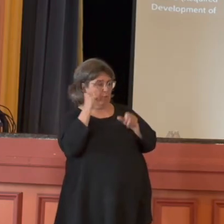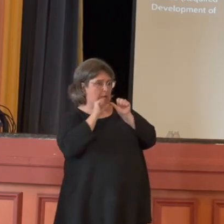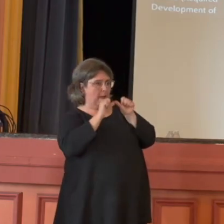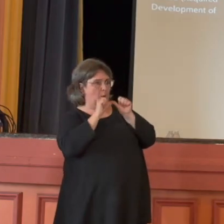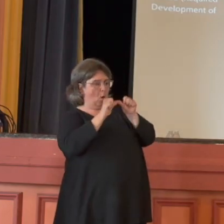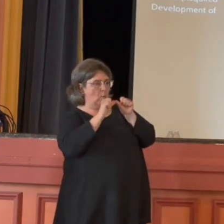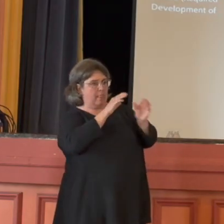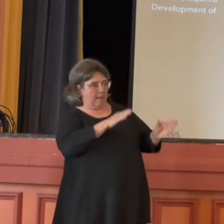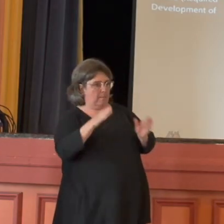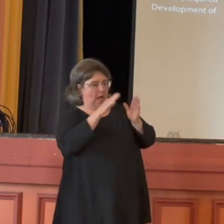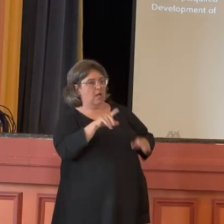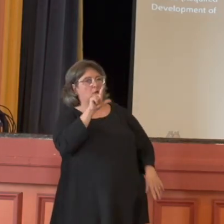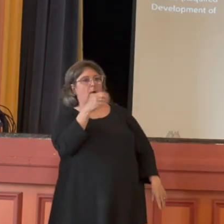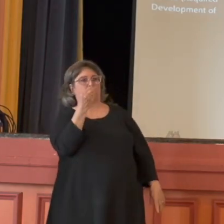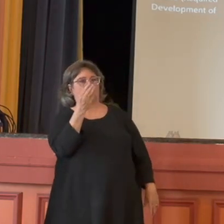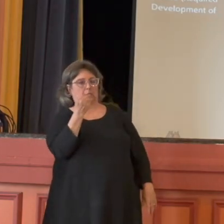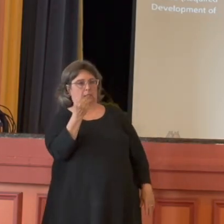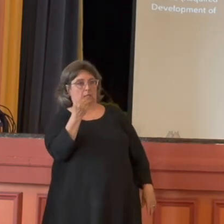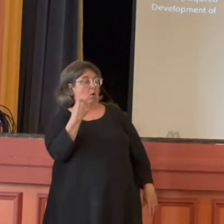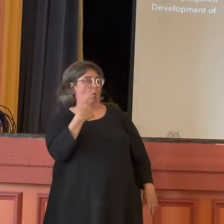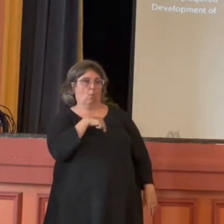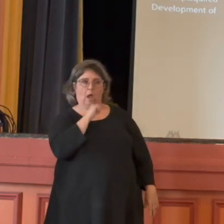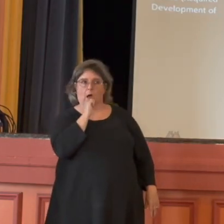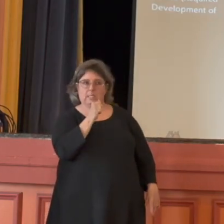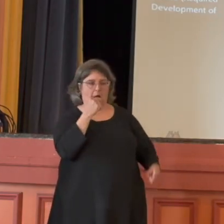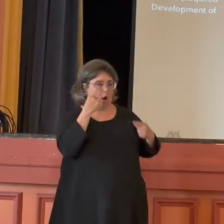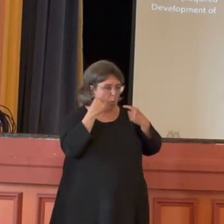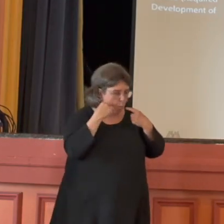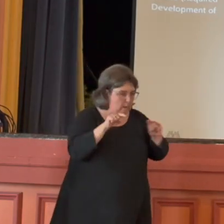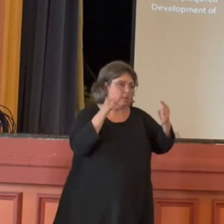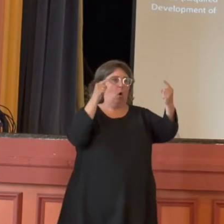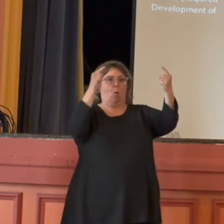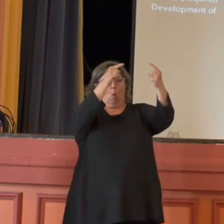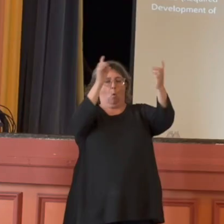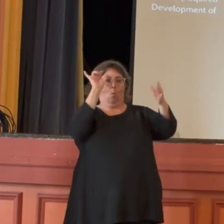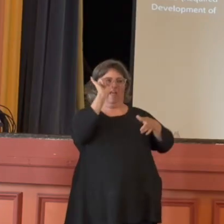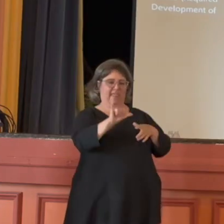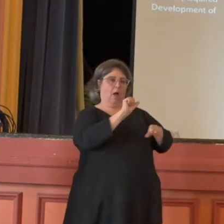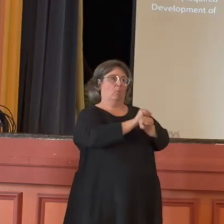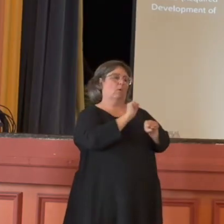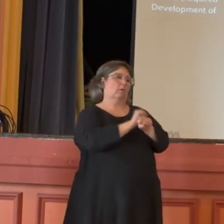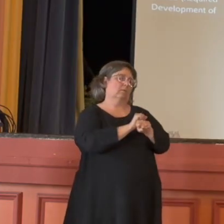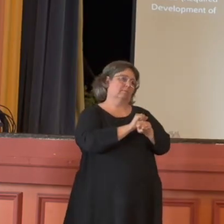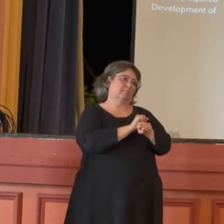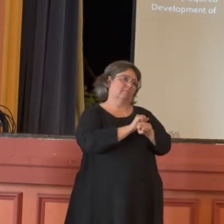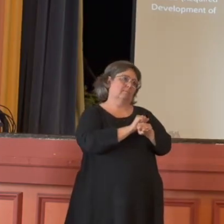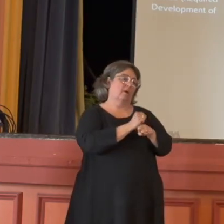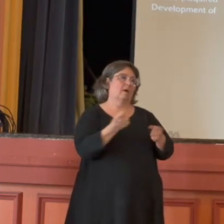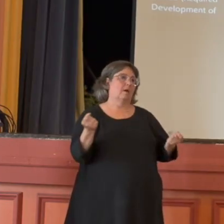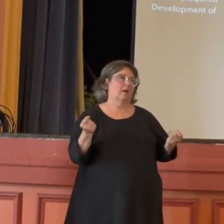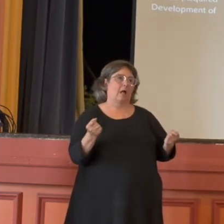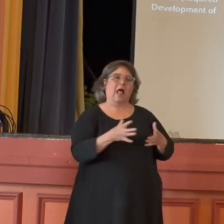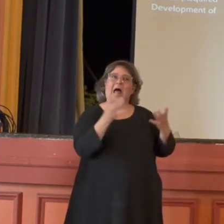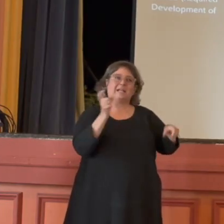going with the plan from 2014, we would not reach our end goal with that work. And so we would be spending